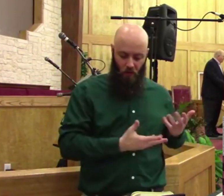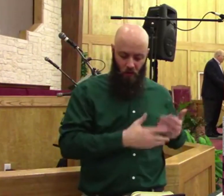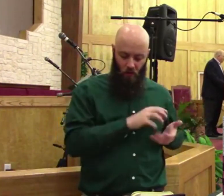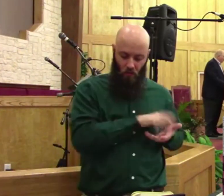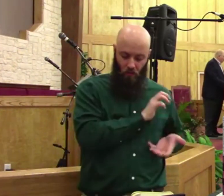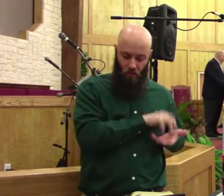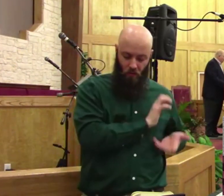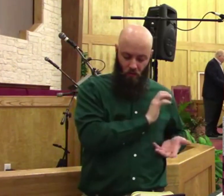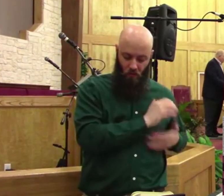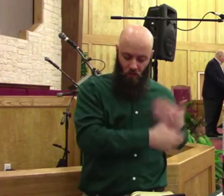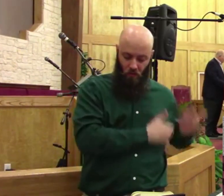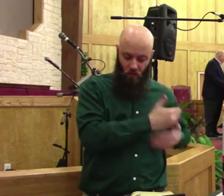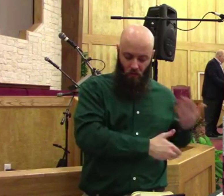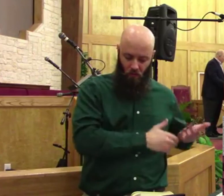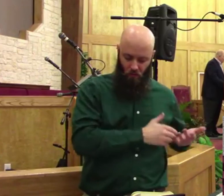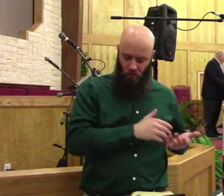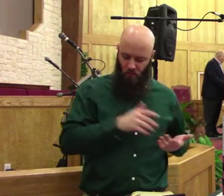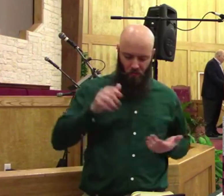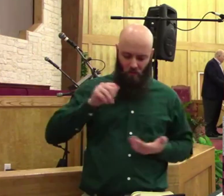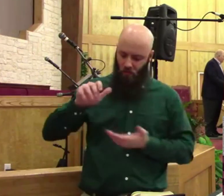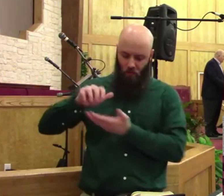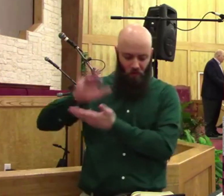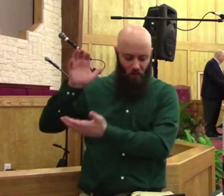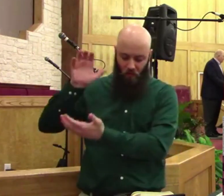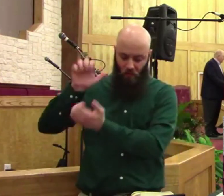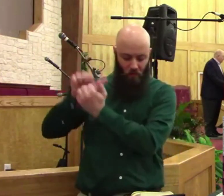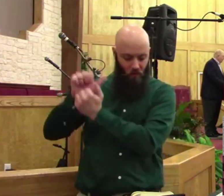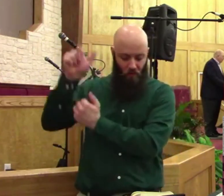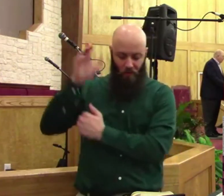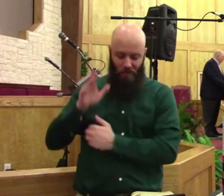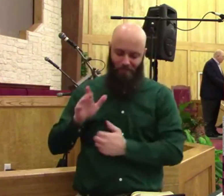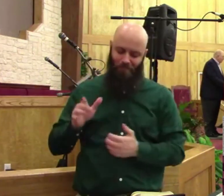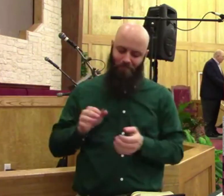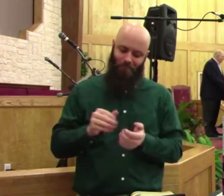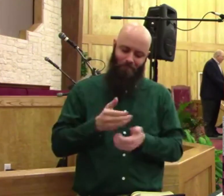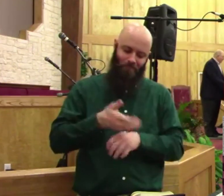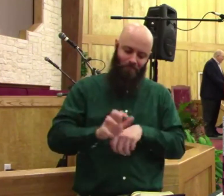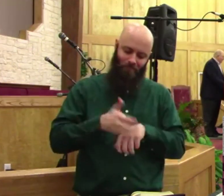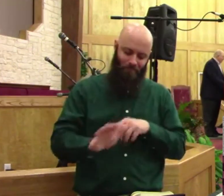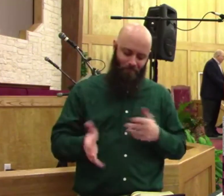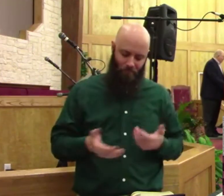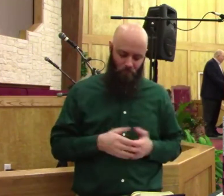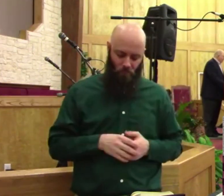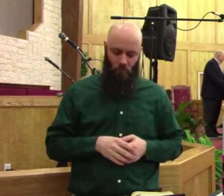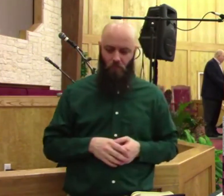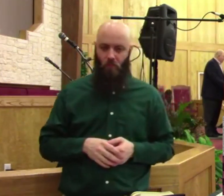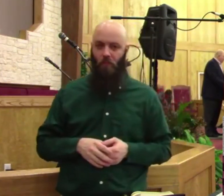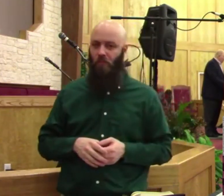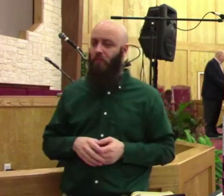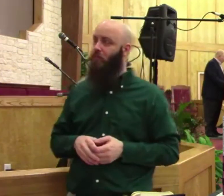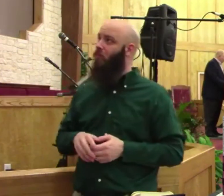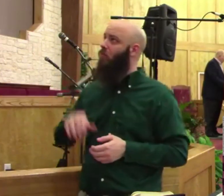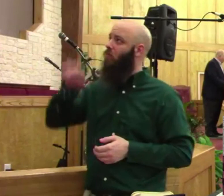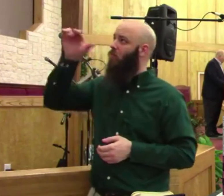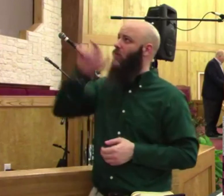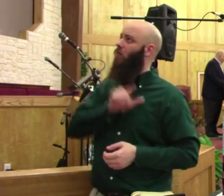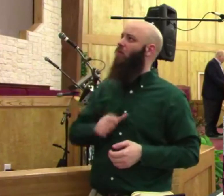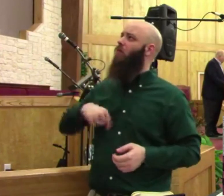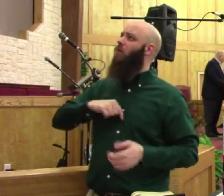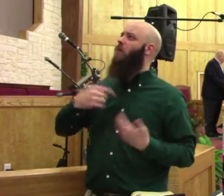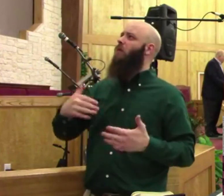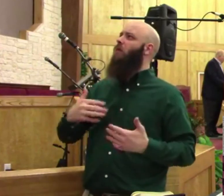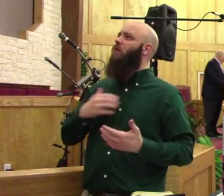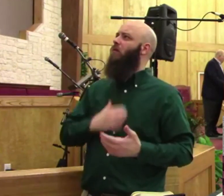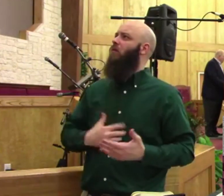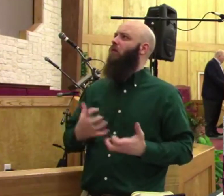of the people that are here to stir us up, to see you and your beauty, to see the truth of your law and your word,